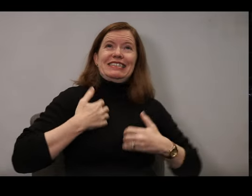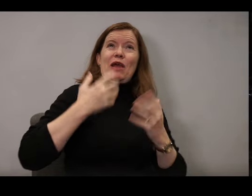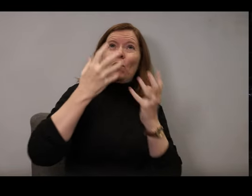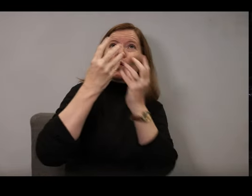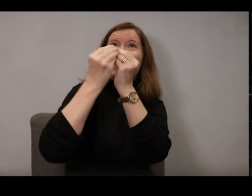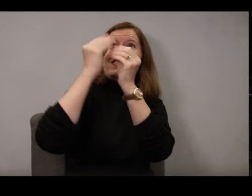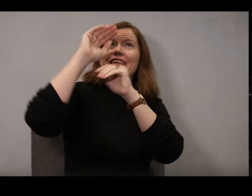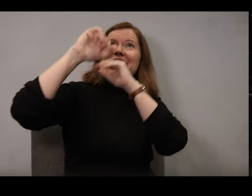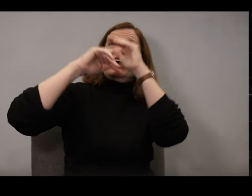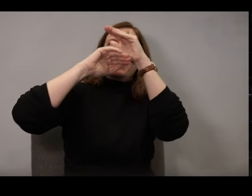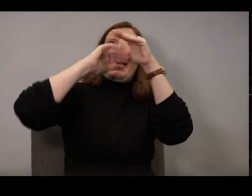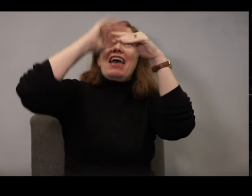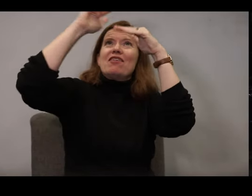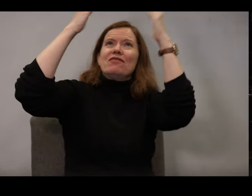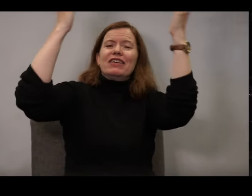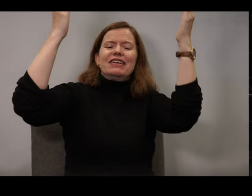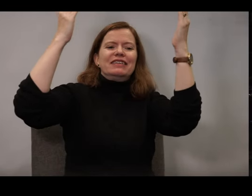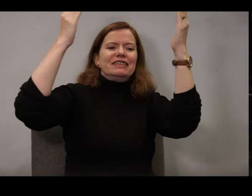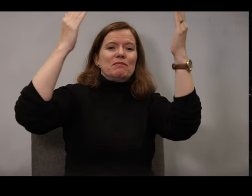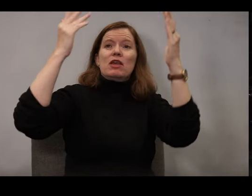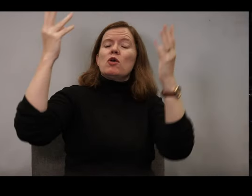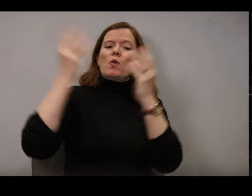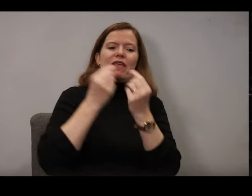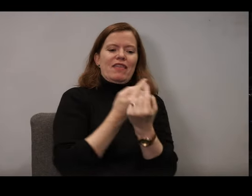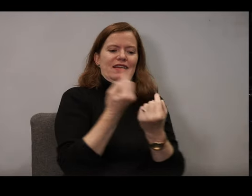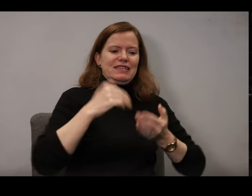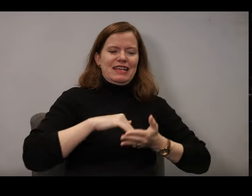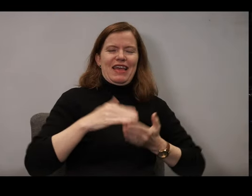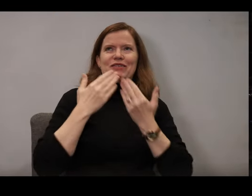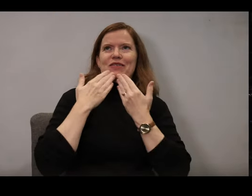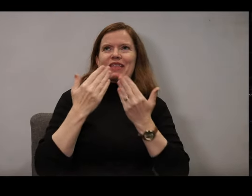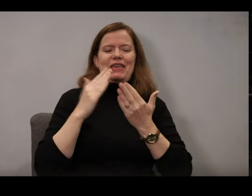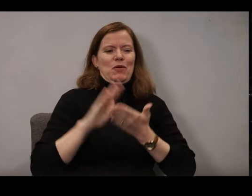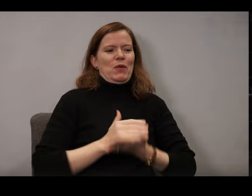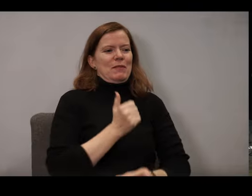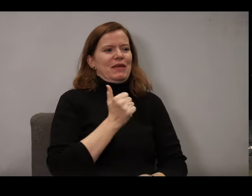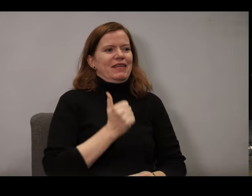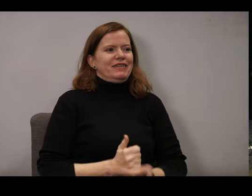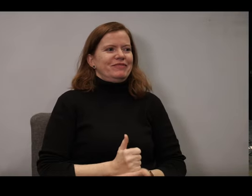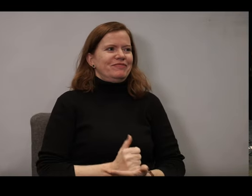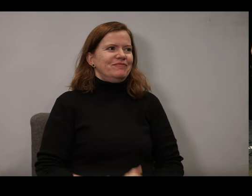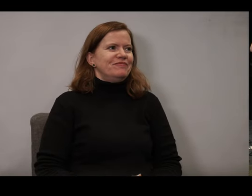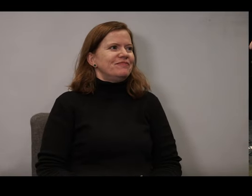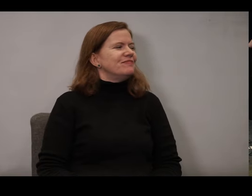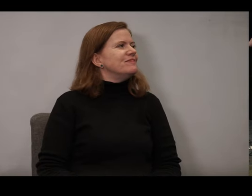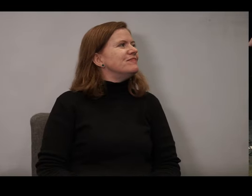now. And we thank you for that. Amen.